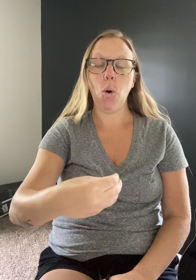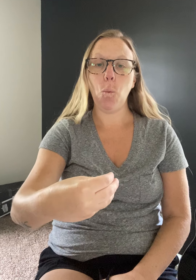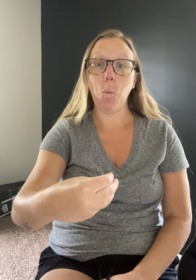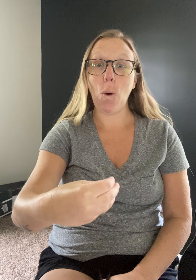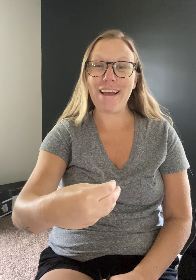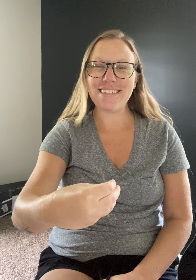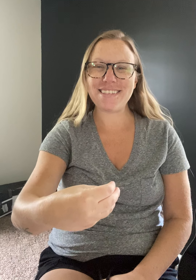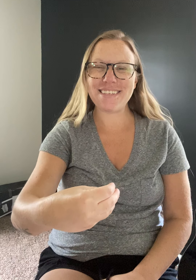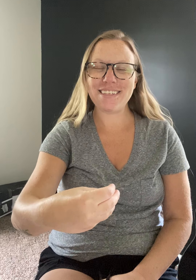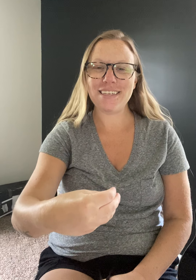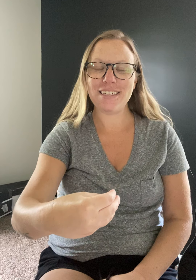white,